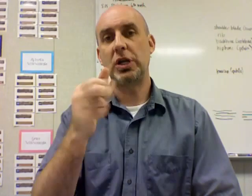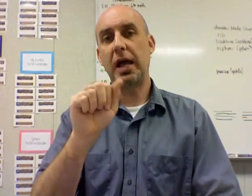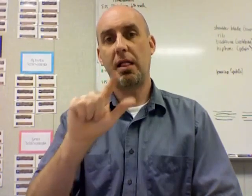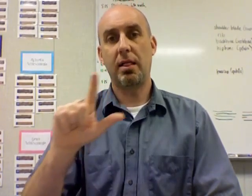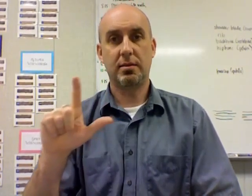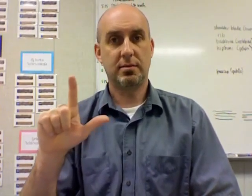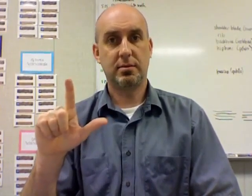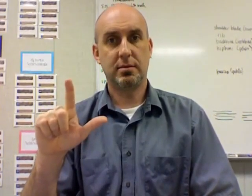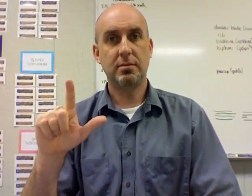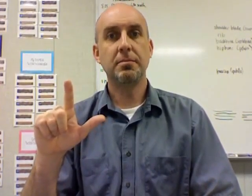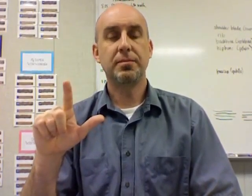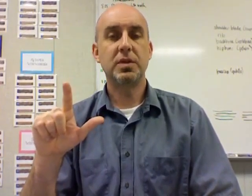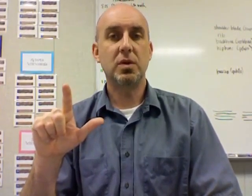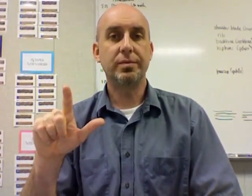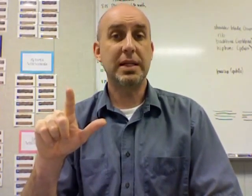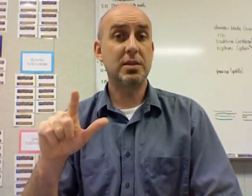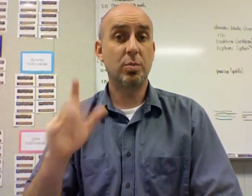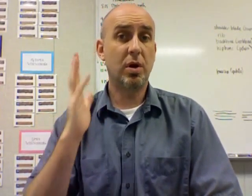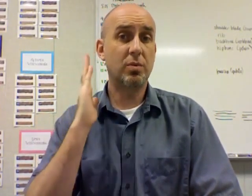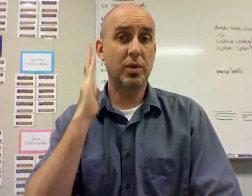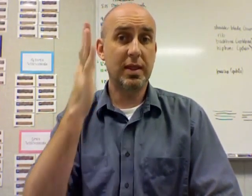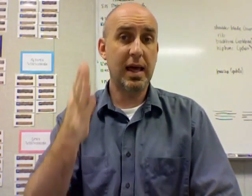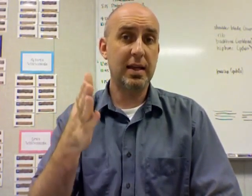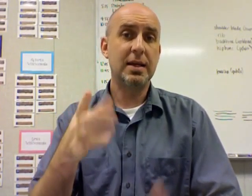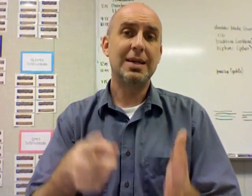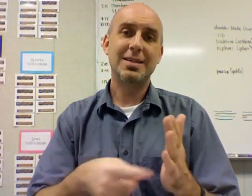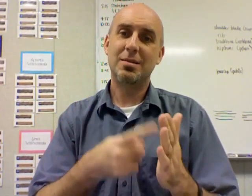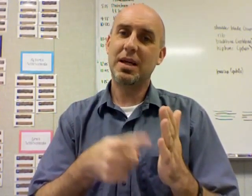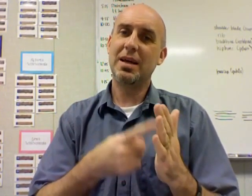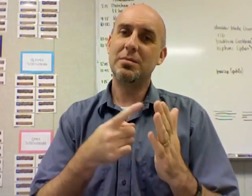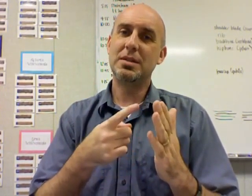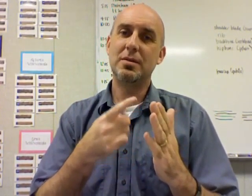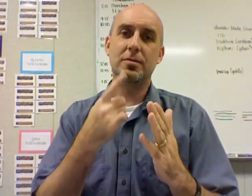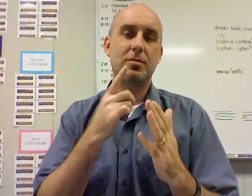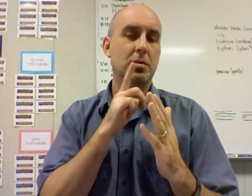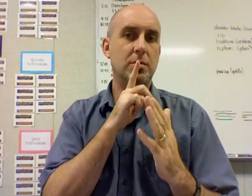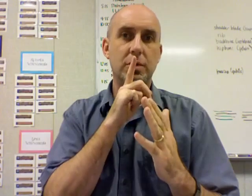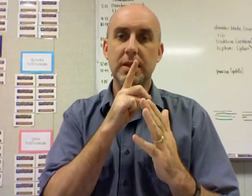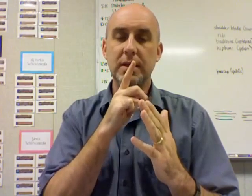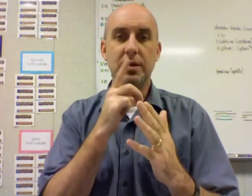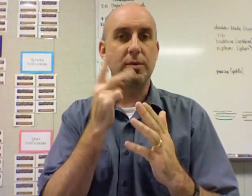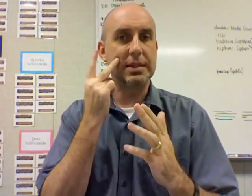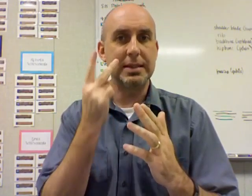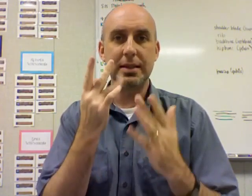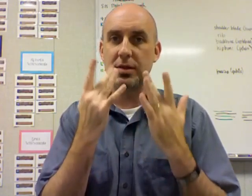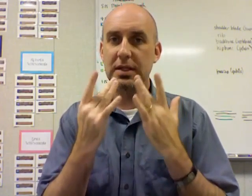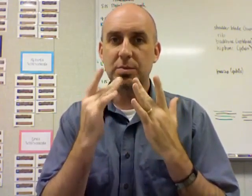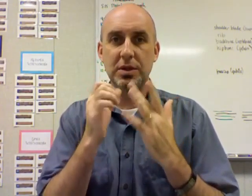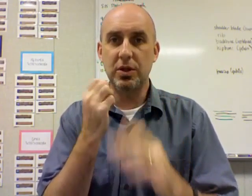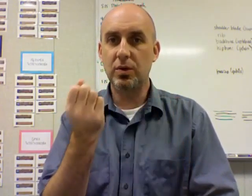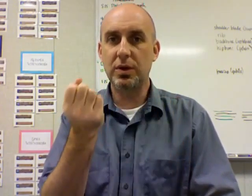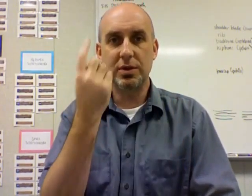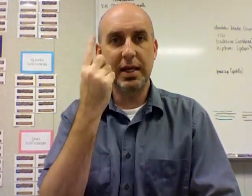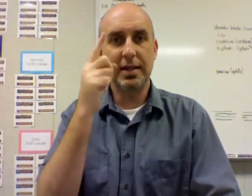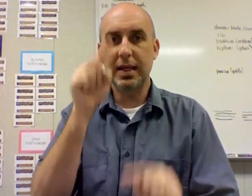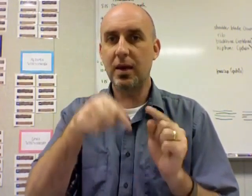shall. So that's their prompt, really, that. Sometimes if we're really, we can see they're desperate, they don't understand, they can't